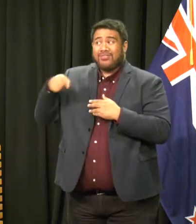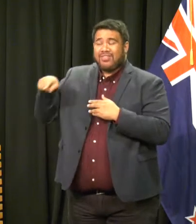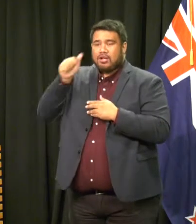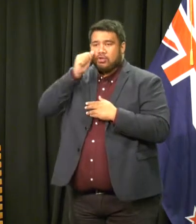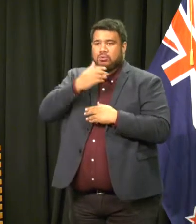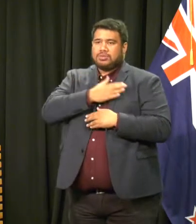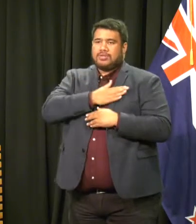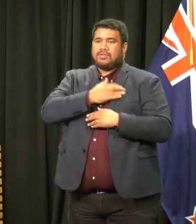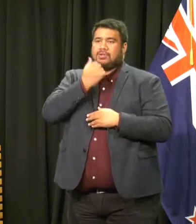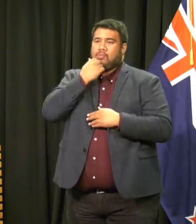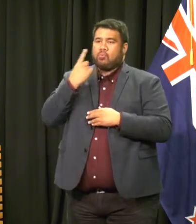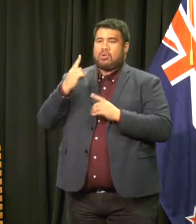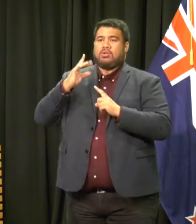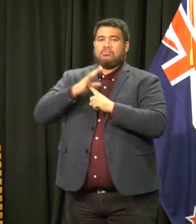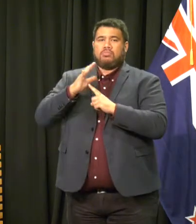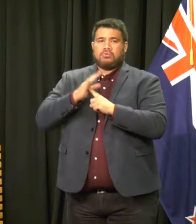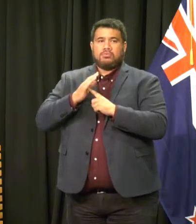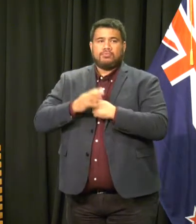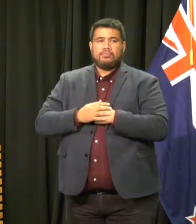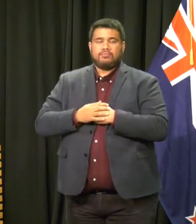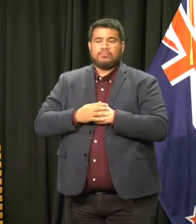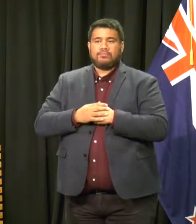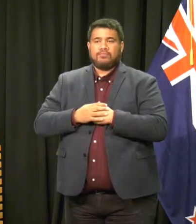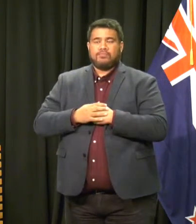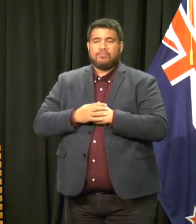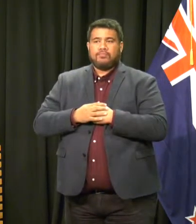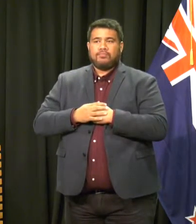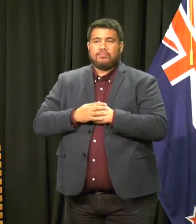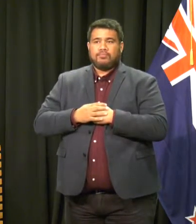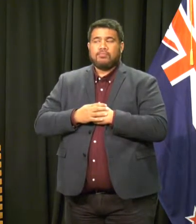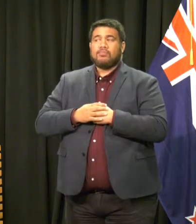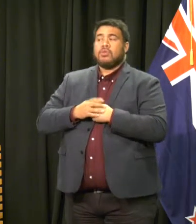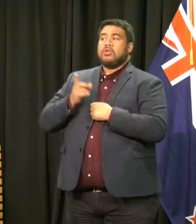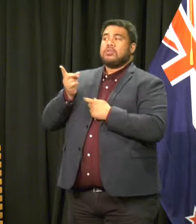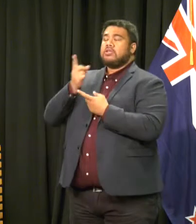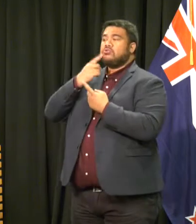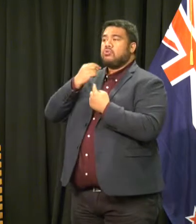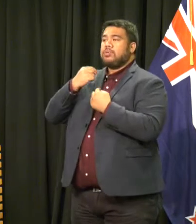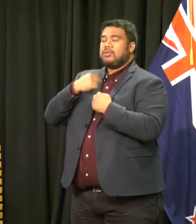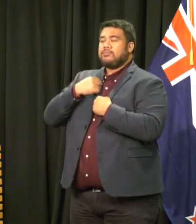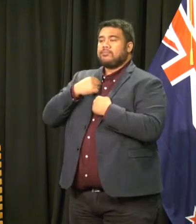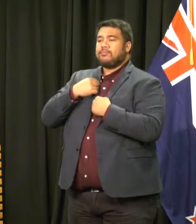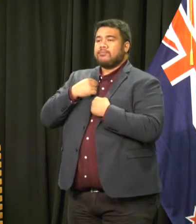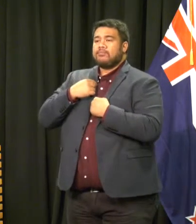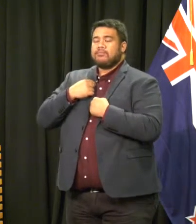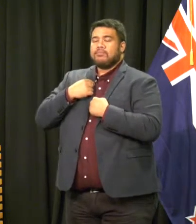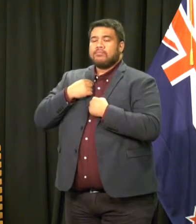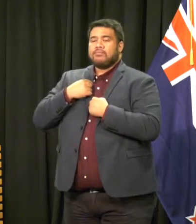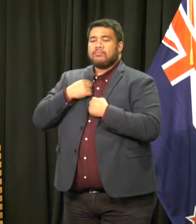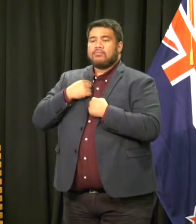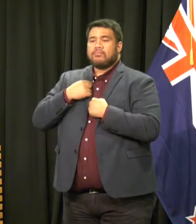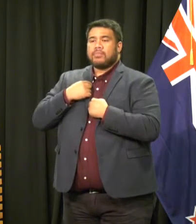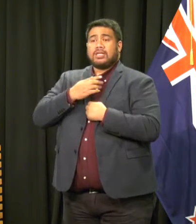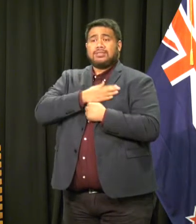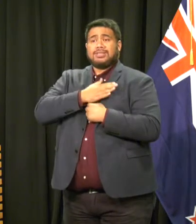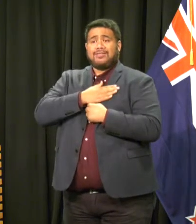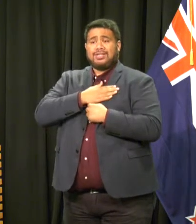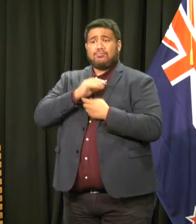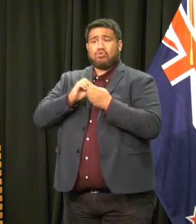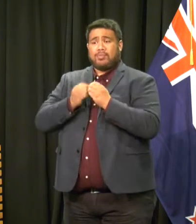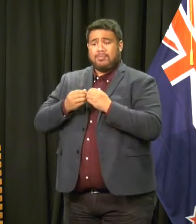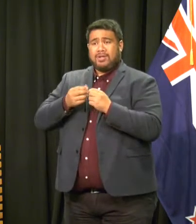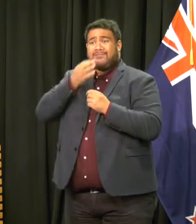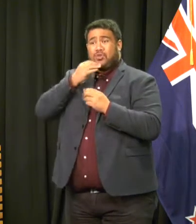was the number one priority. I was given an update on the progress of the particular issue that occurred a few weeks